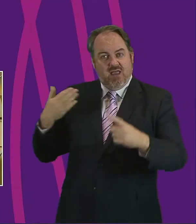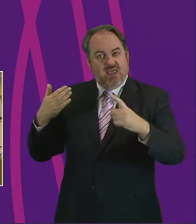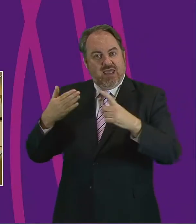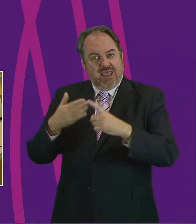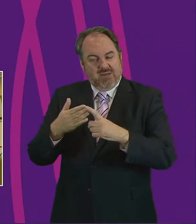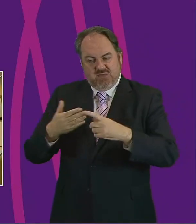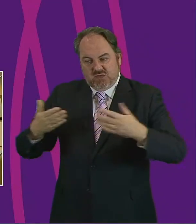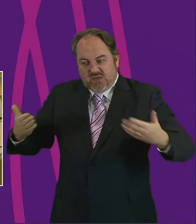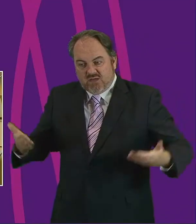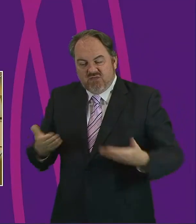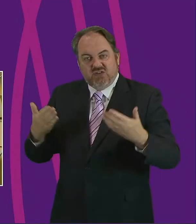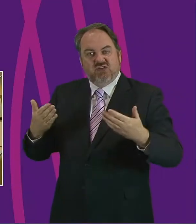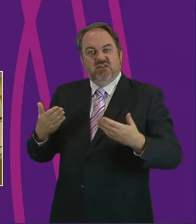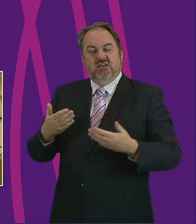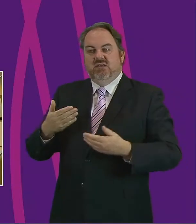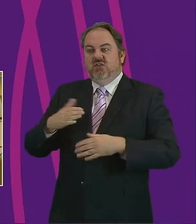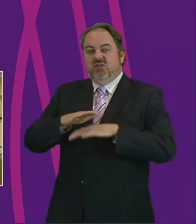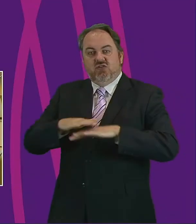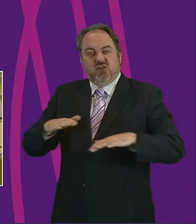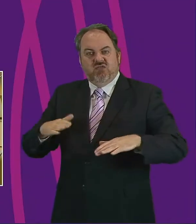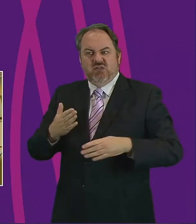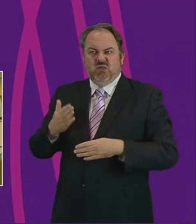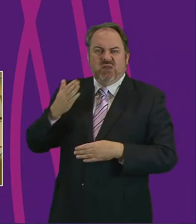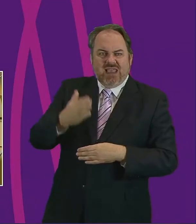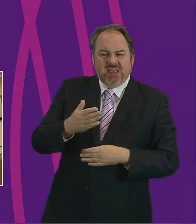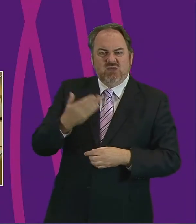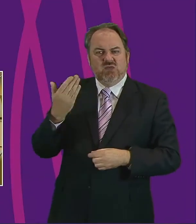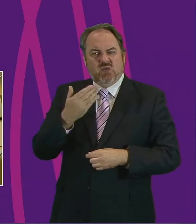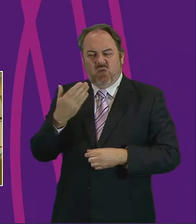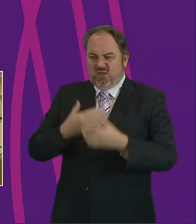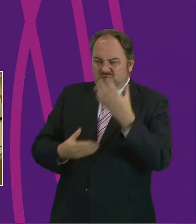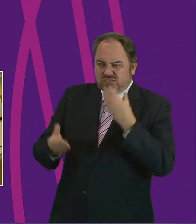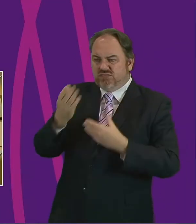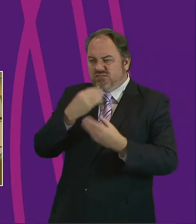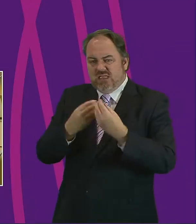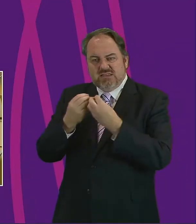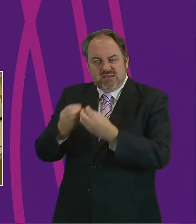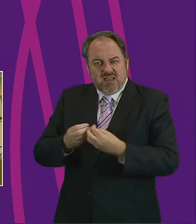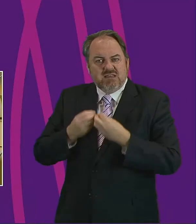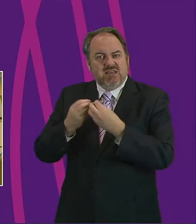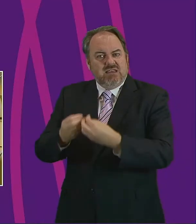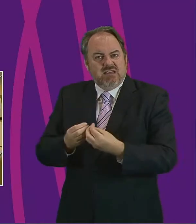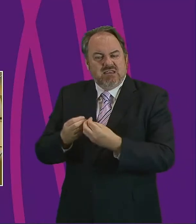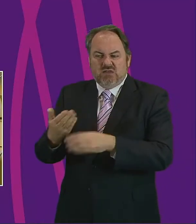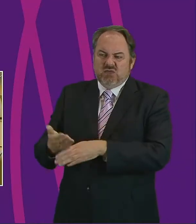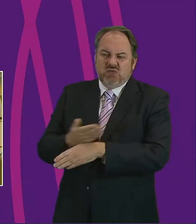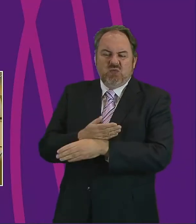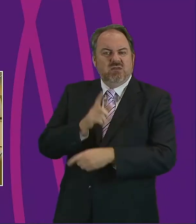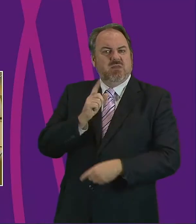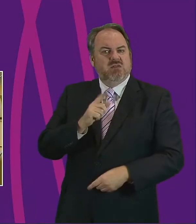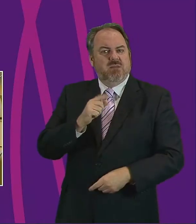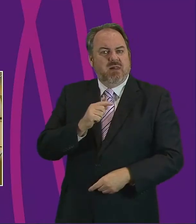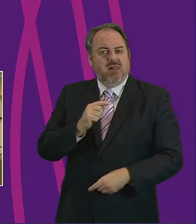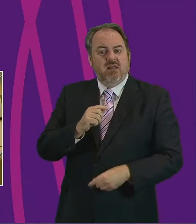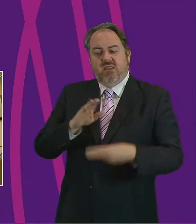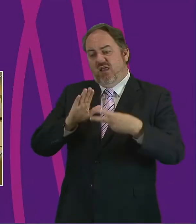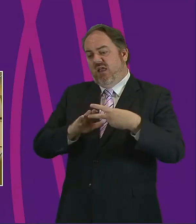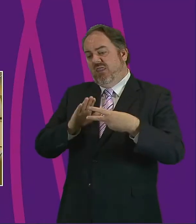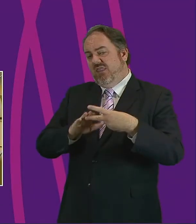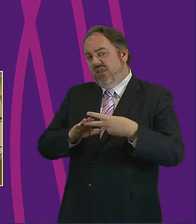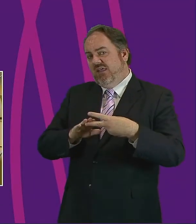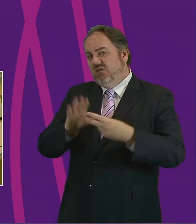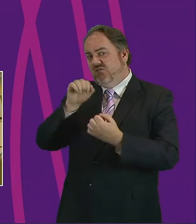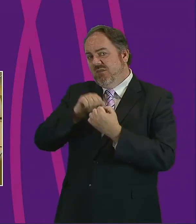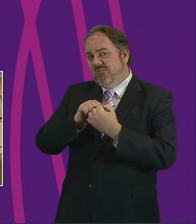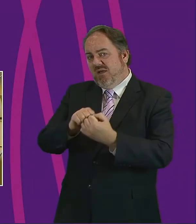that children can spend in schools, which is why we're scrutinising Council's plans so carefully. But the second strand of that is to consider